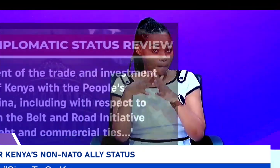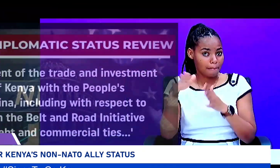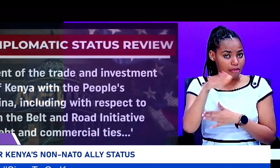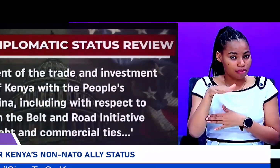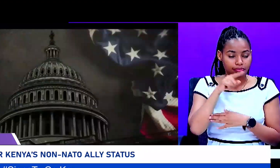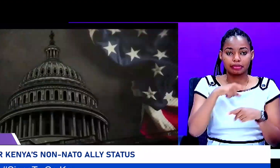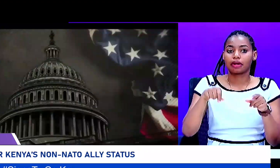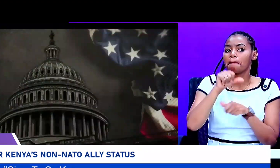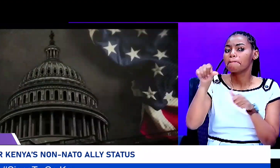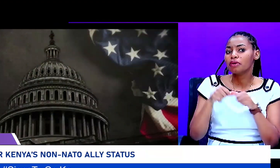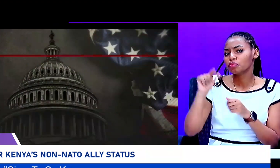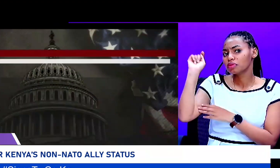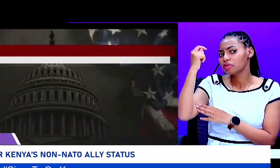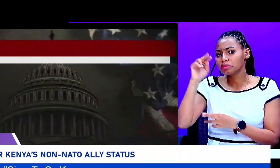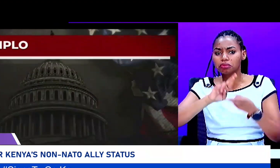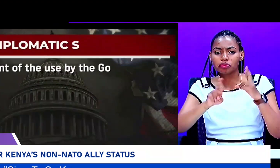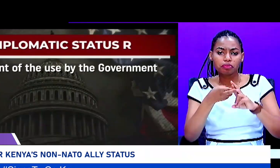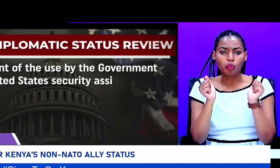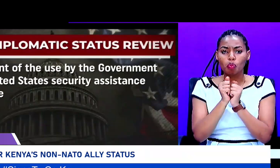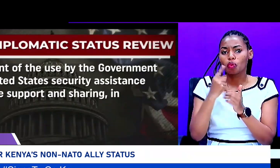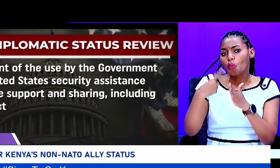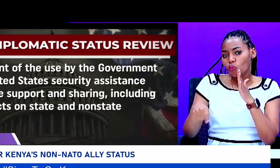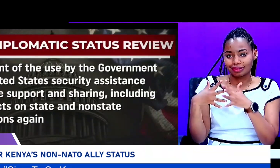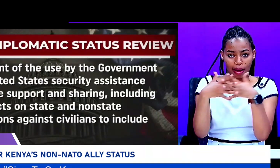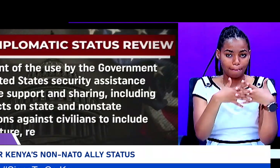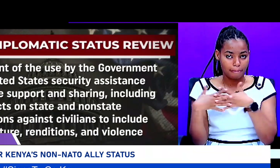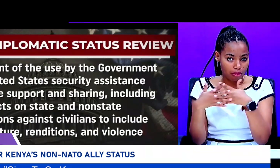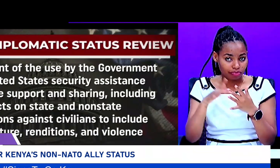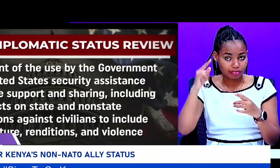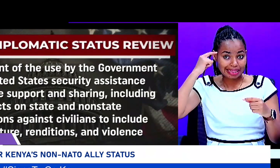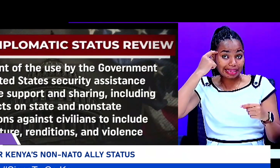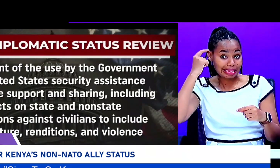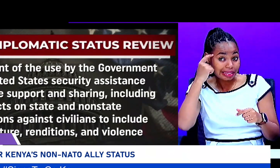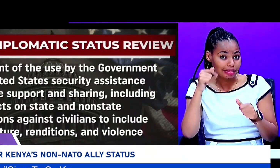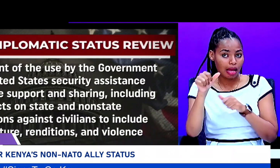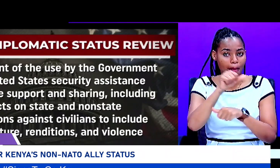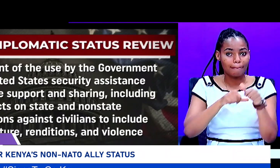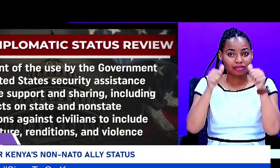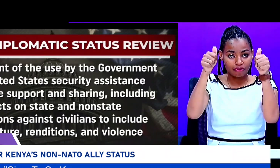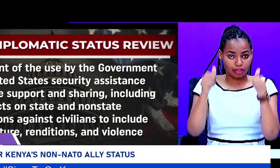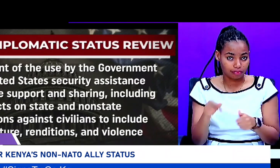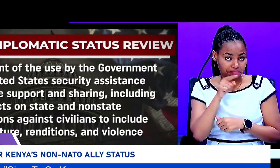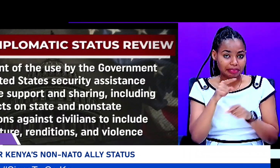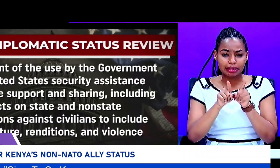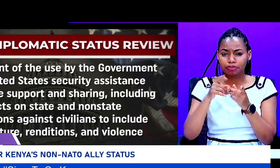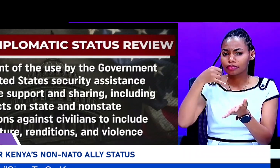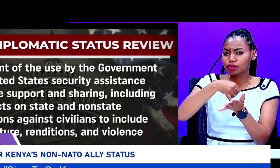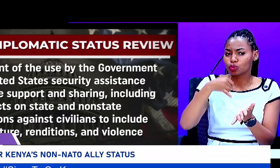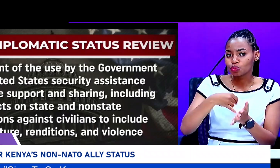review comes amid growing concerns in Washington about Kenya's relationship with what the